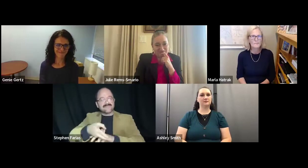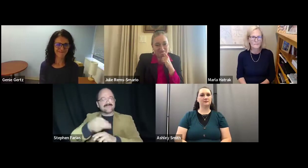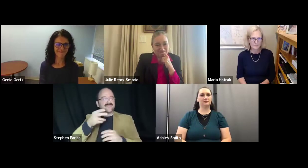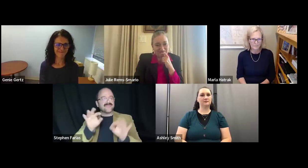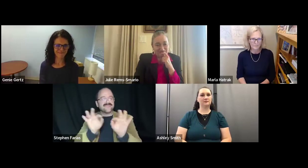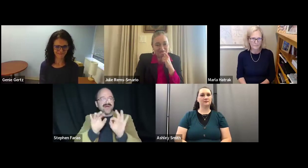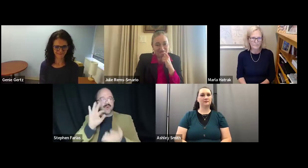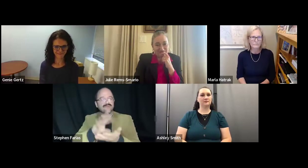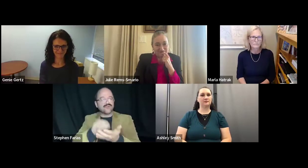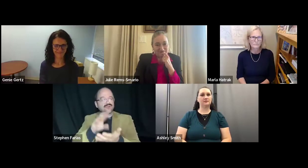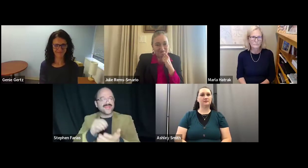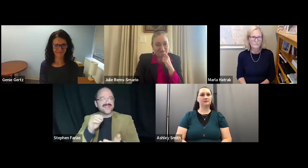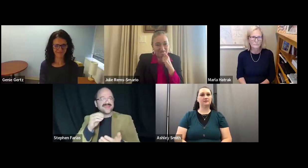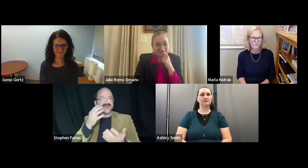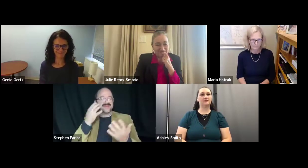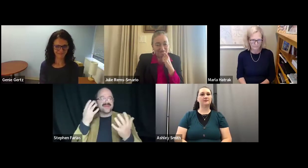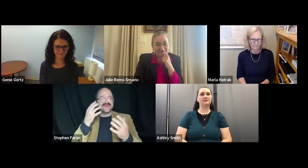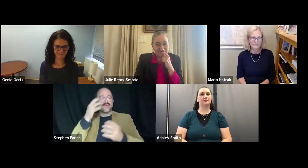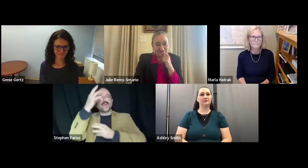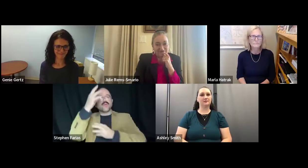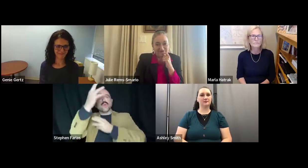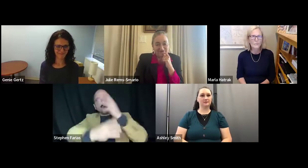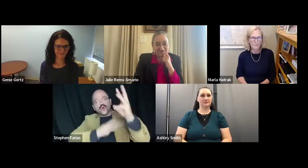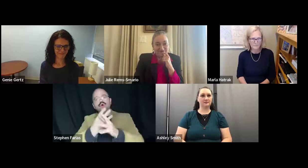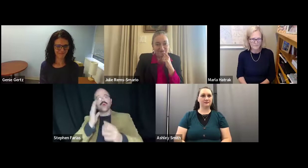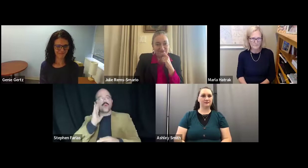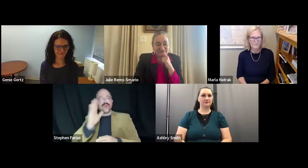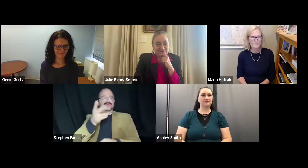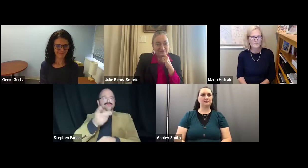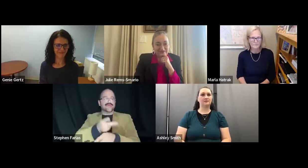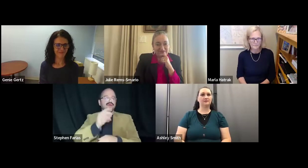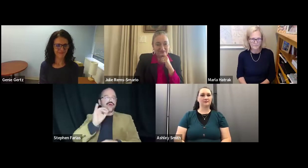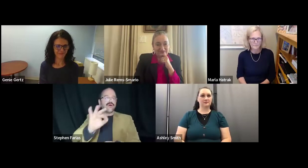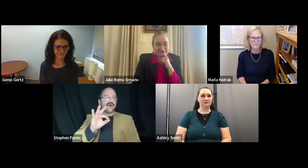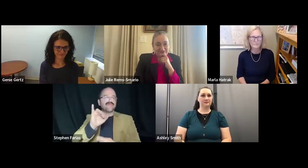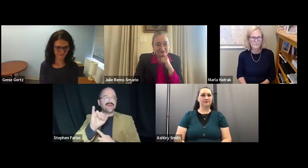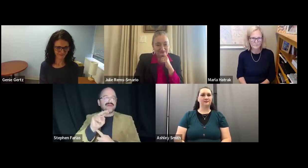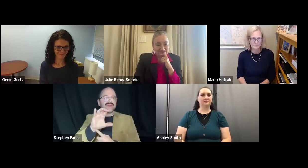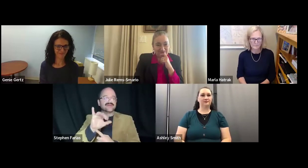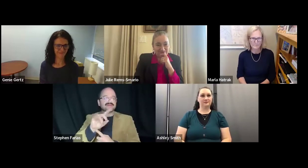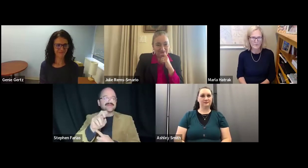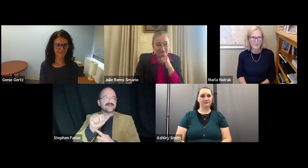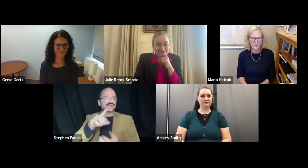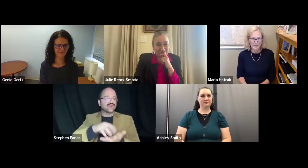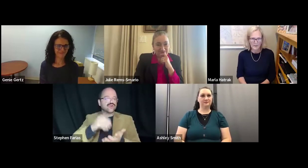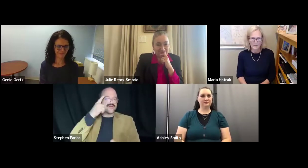would say the latter. And so what we're looking at is we're defeating the purpose of learning here because they